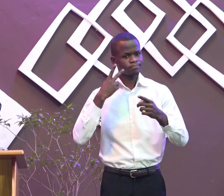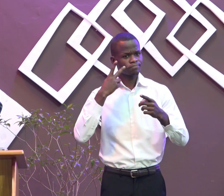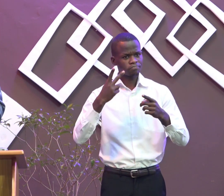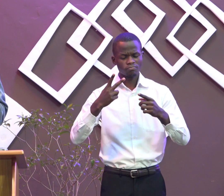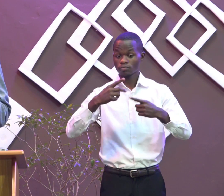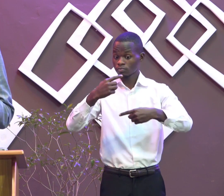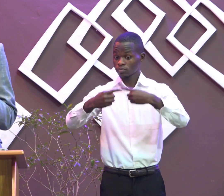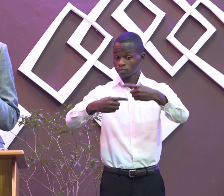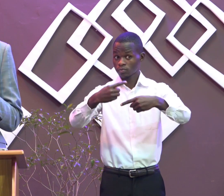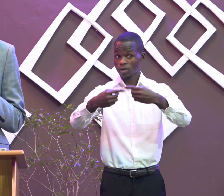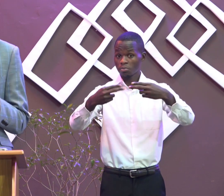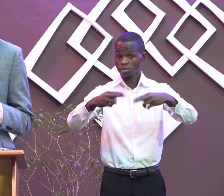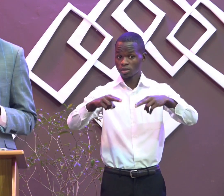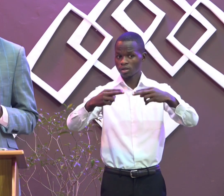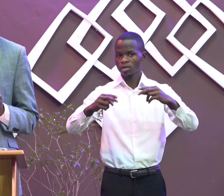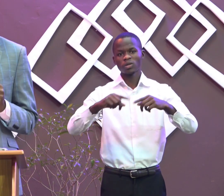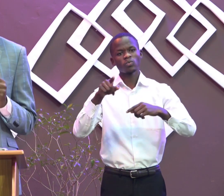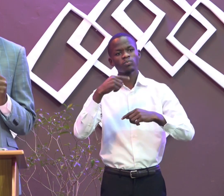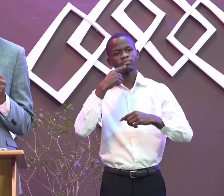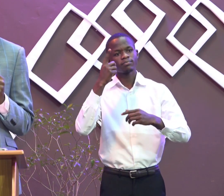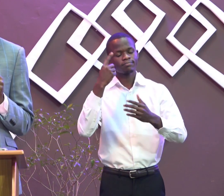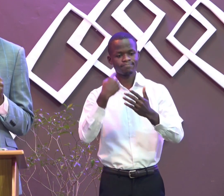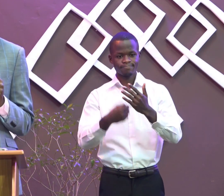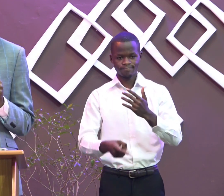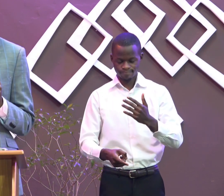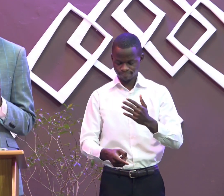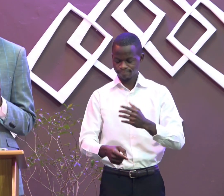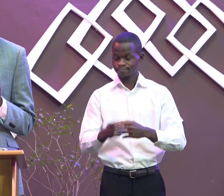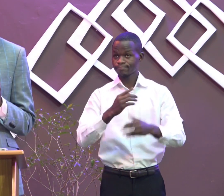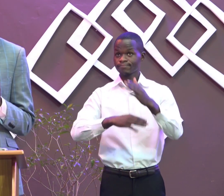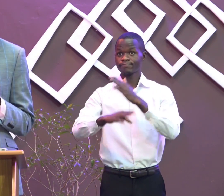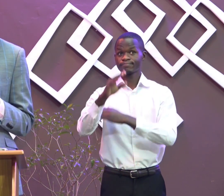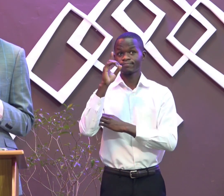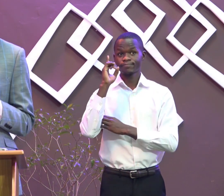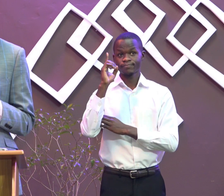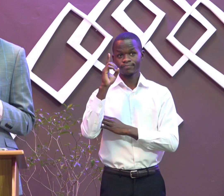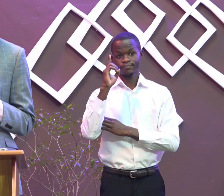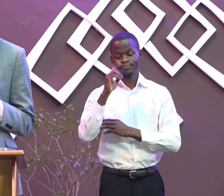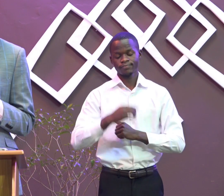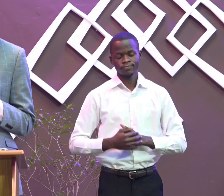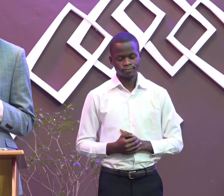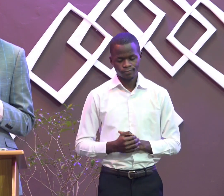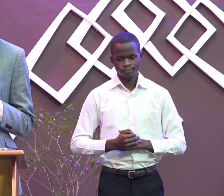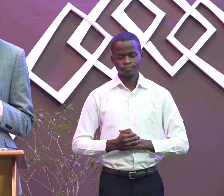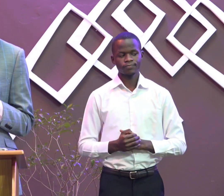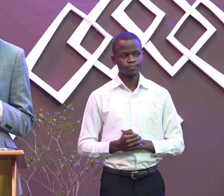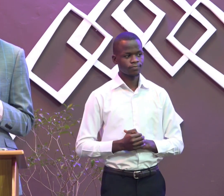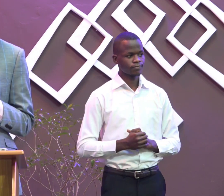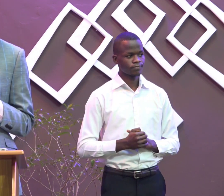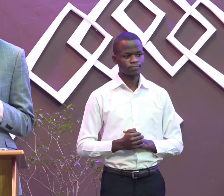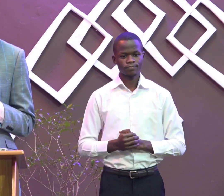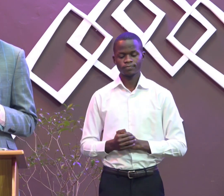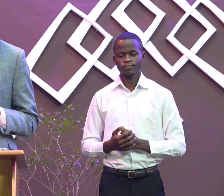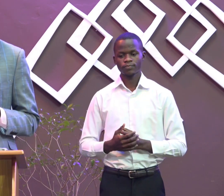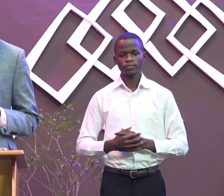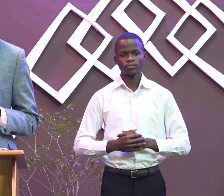mu maaso tugamba nti Ebeneza. But for us, when we look at whatever has